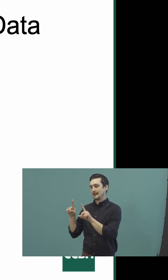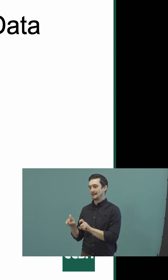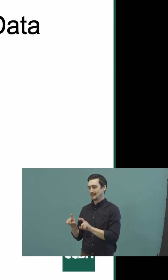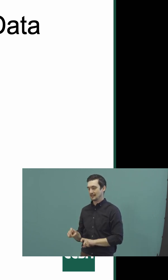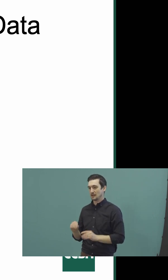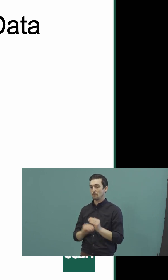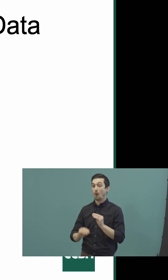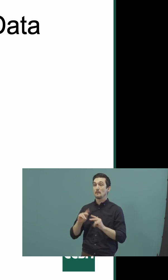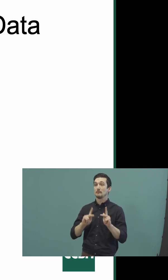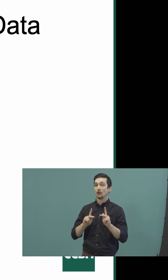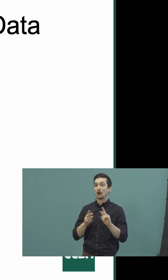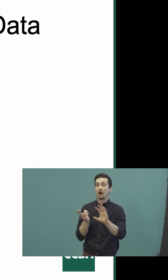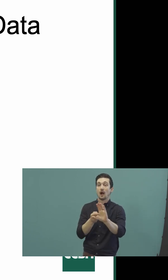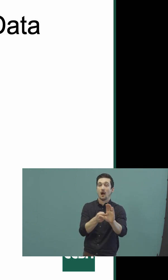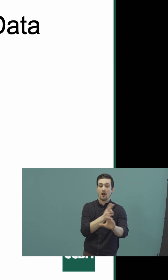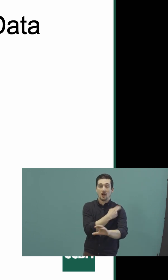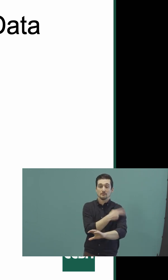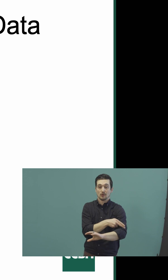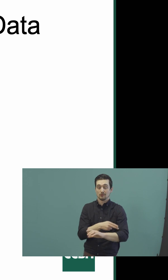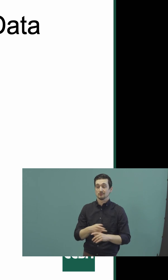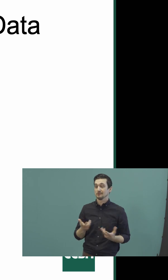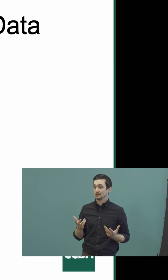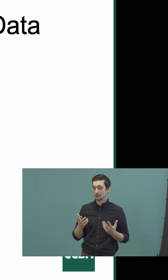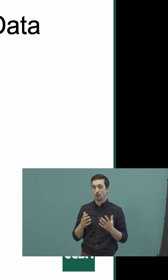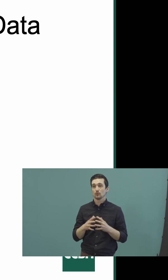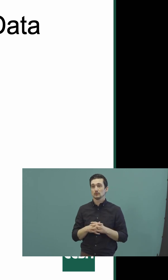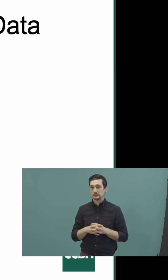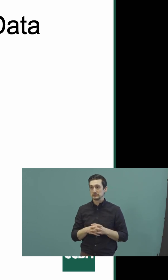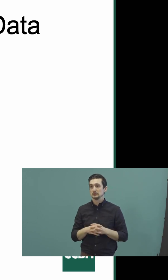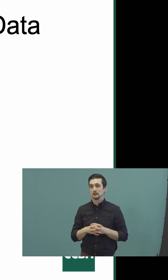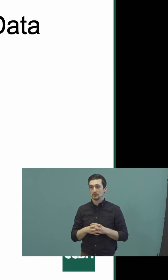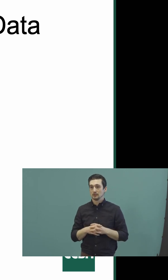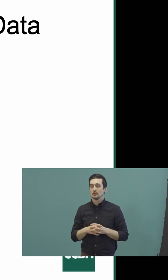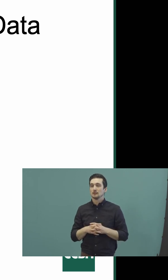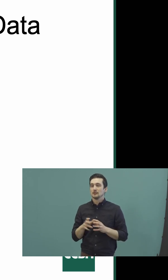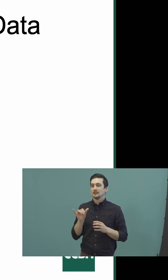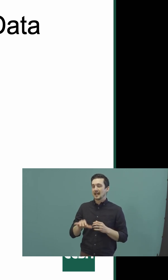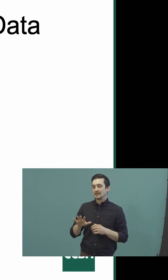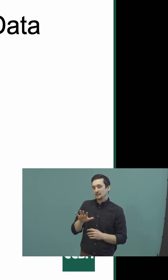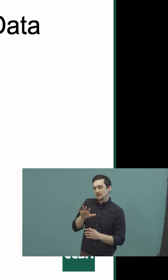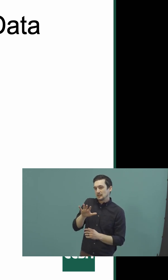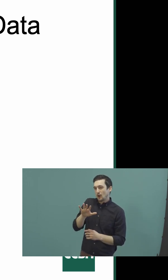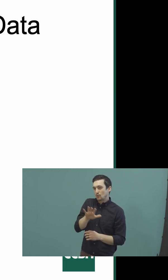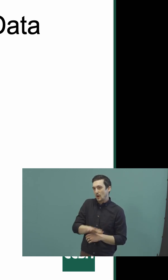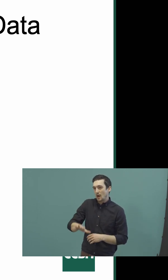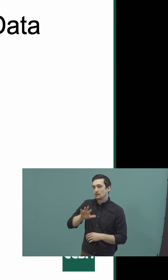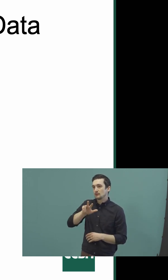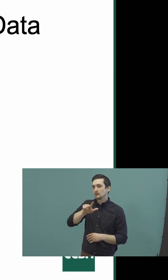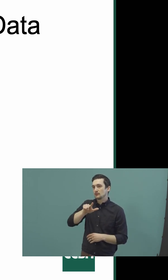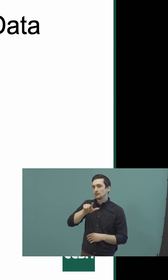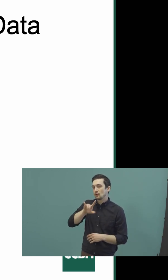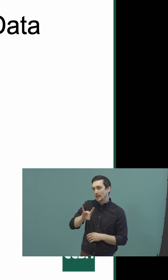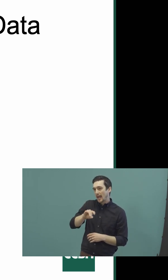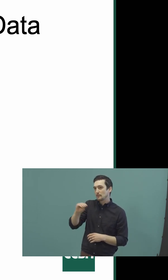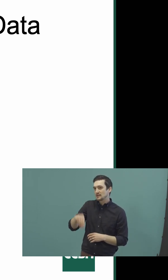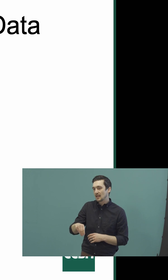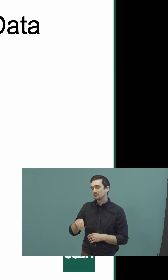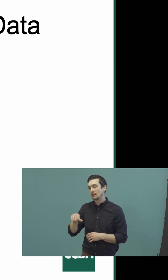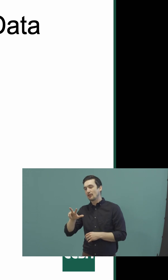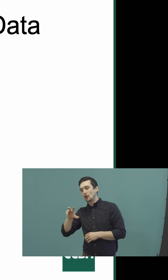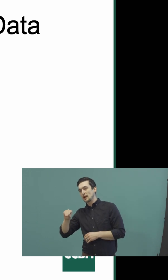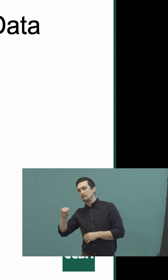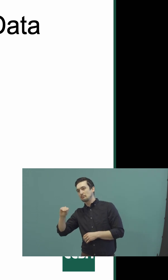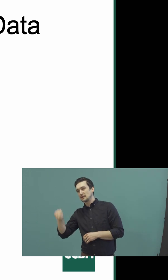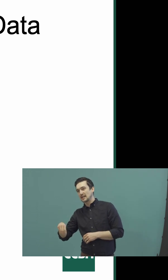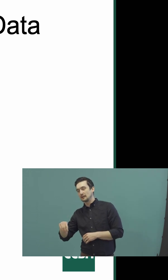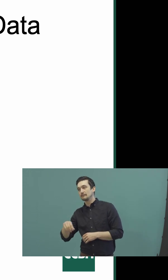you know, some of those healthcare workers are hospitalized too, so, you know, it's hovering in that 28% range or 30% range. And